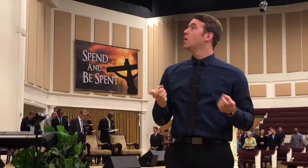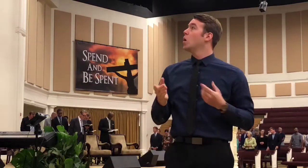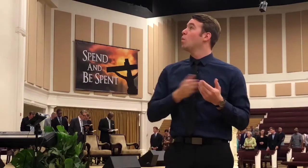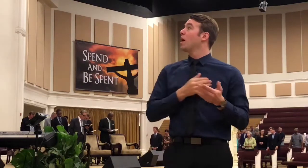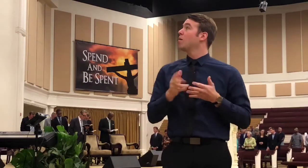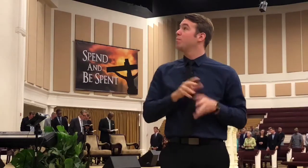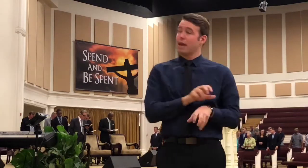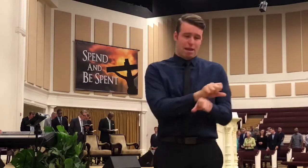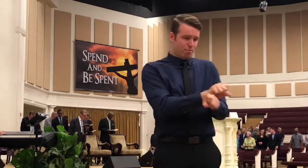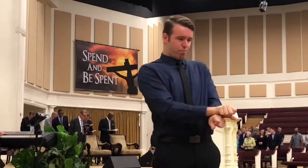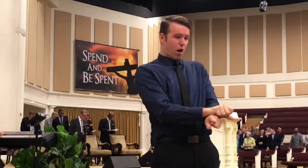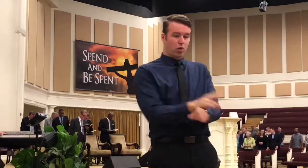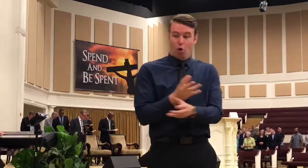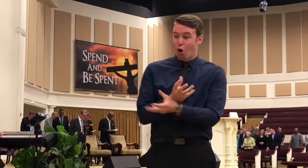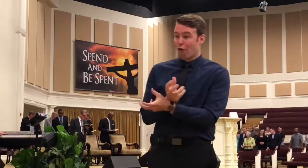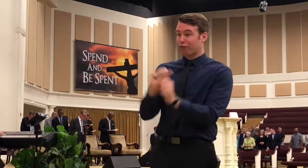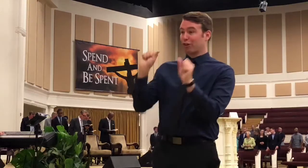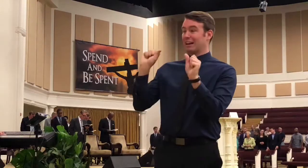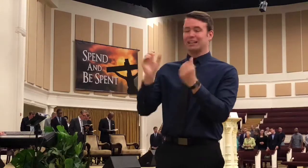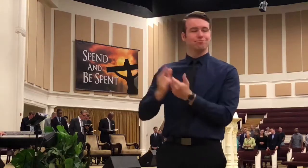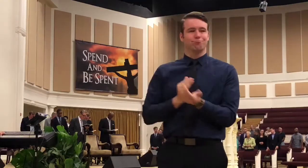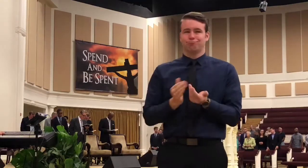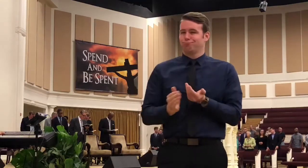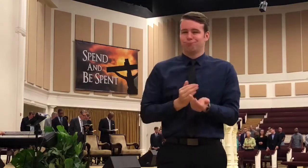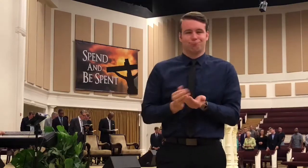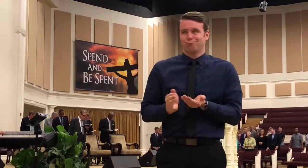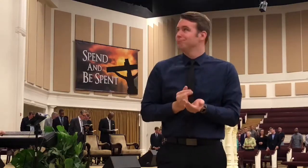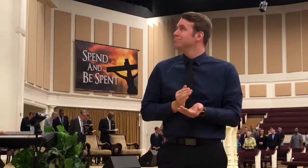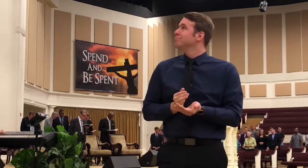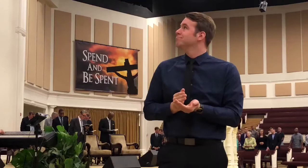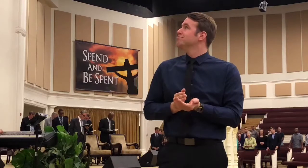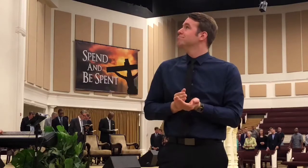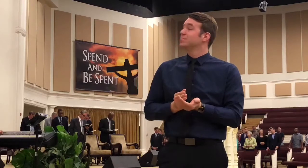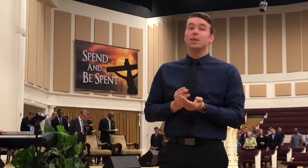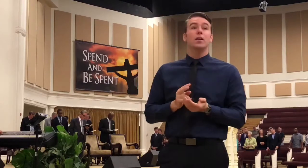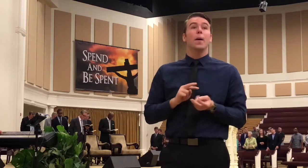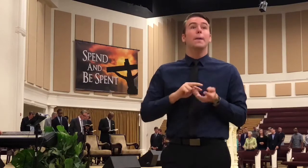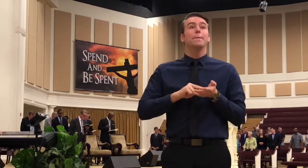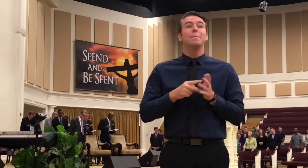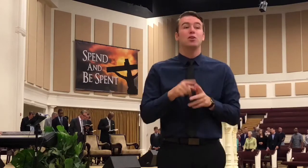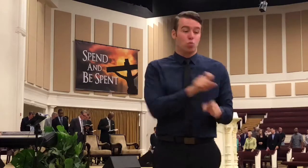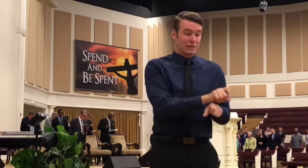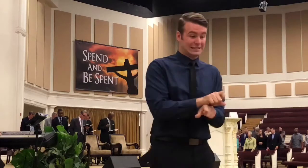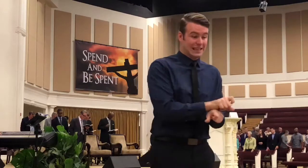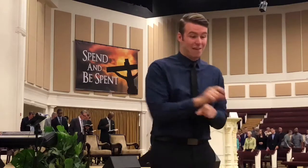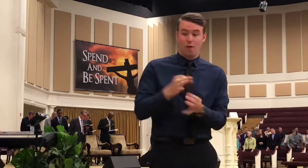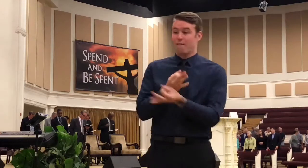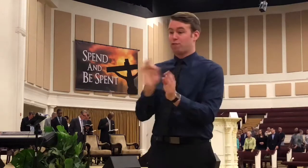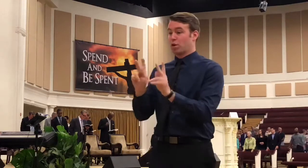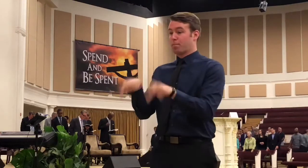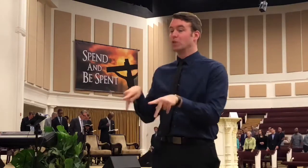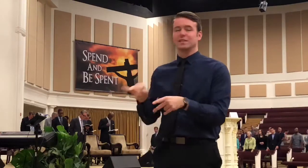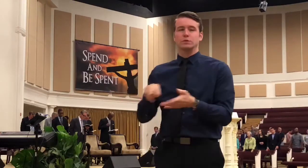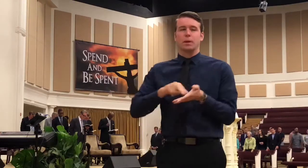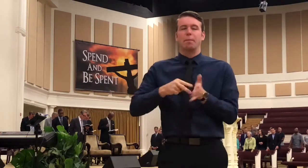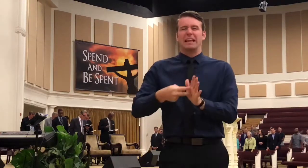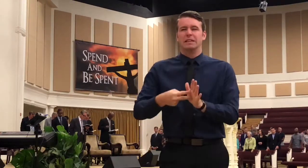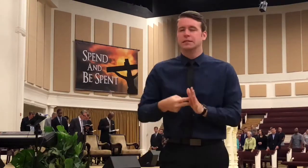whether we be bond or free. That meant whether you're slaves or free